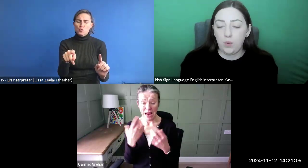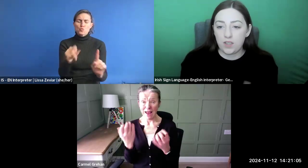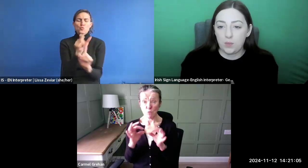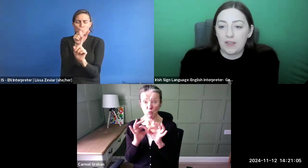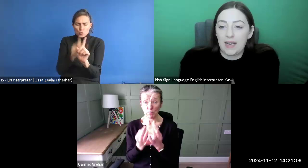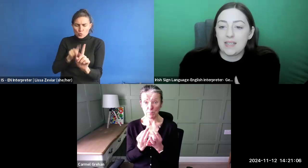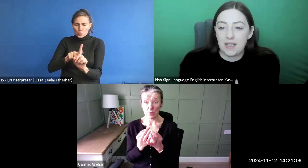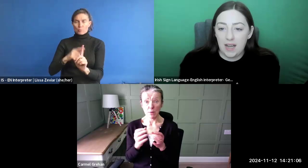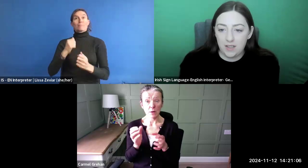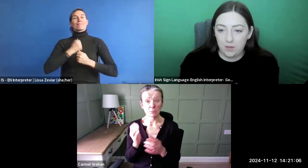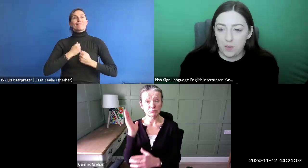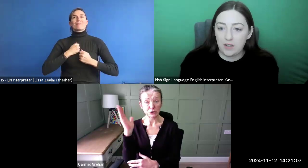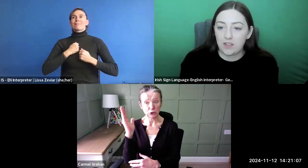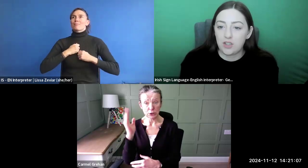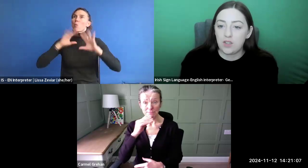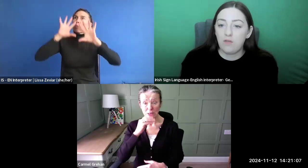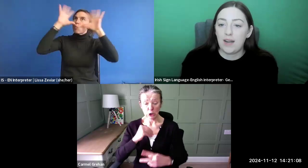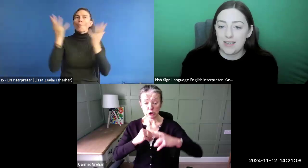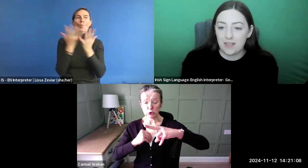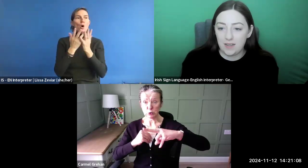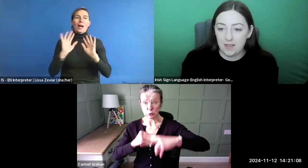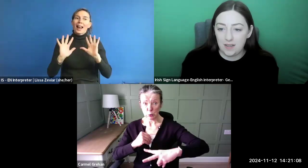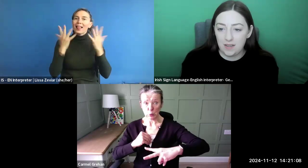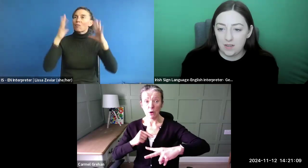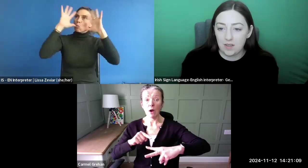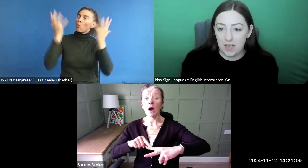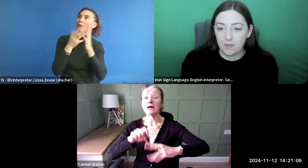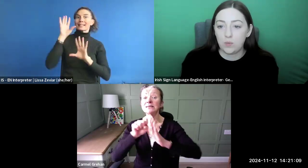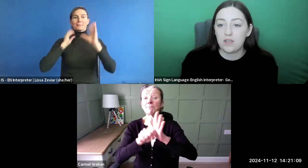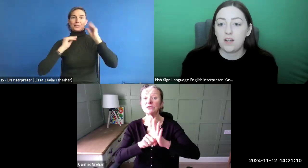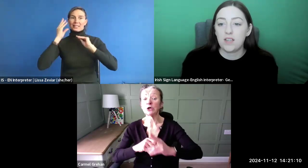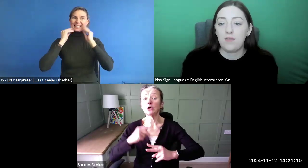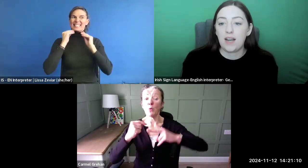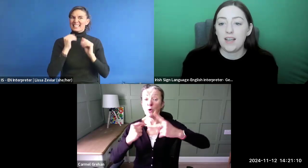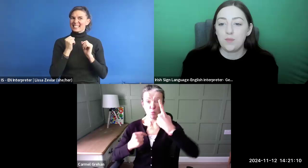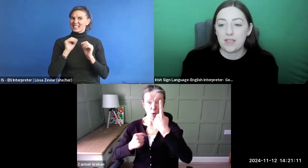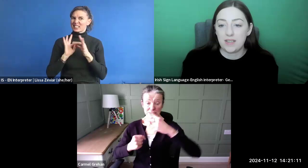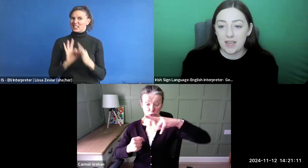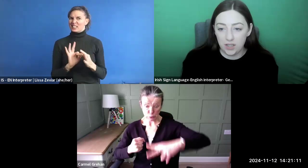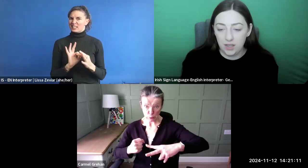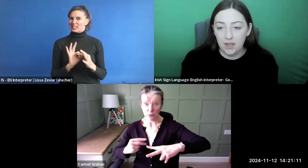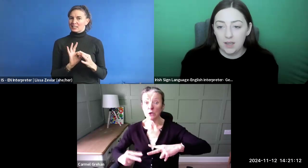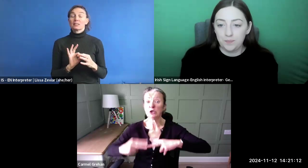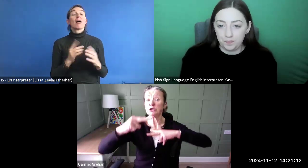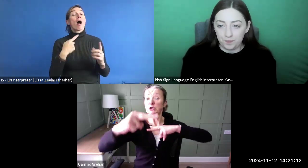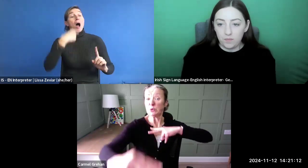I really wanted to bring that into the classroom to make sure that students could all relate to the theme. So we decided to have a class